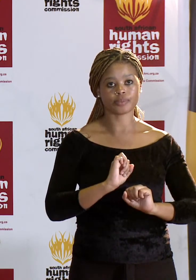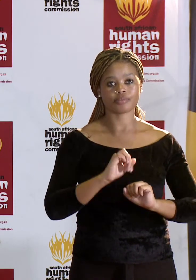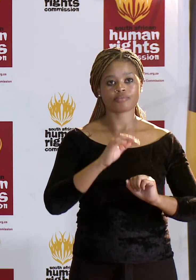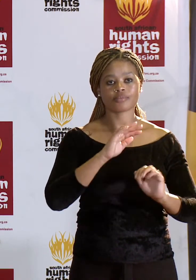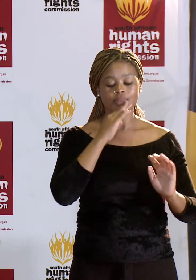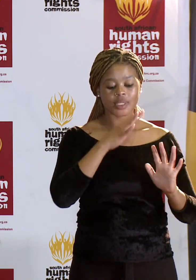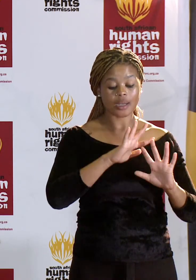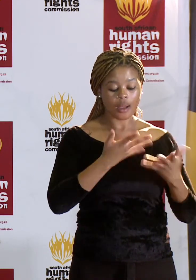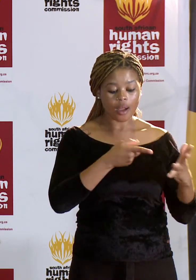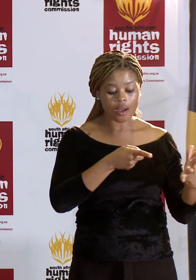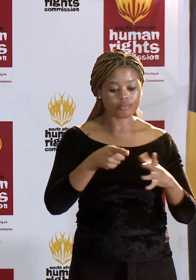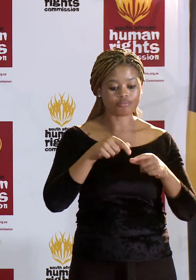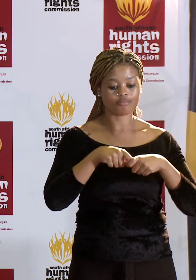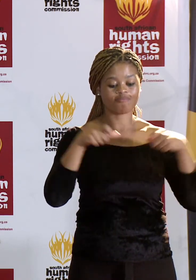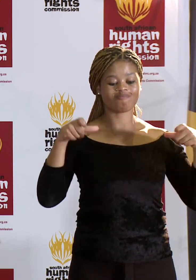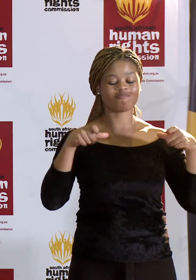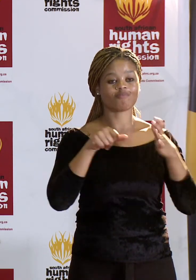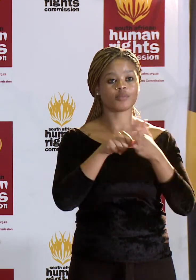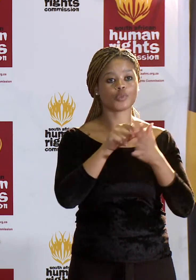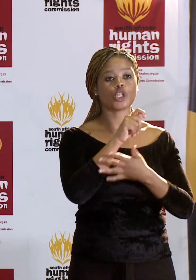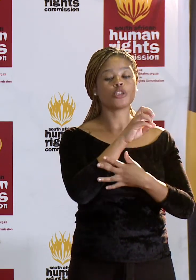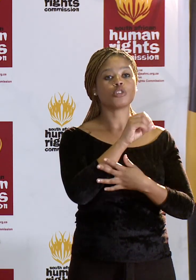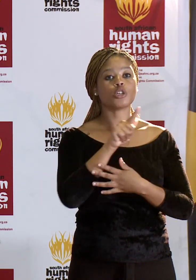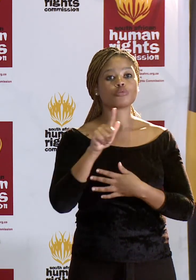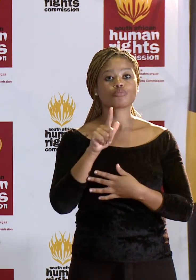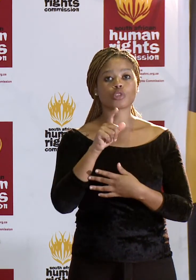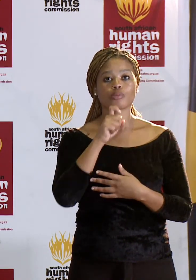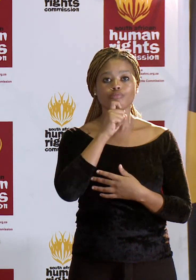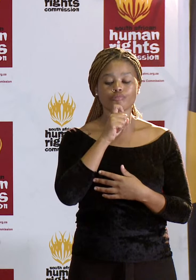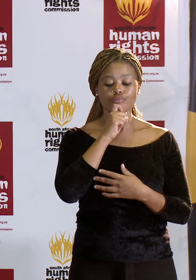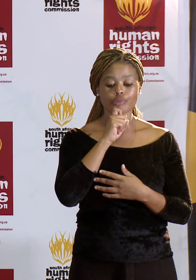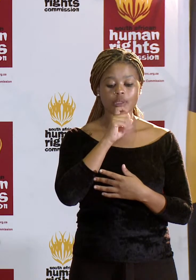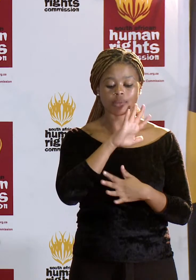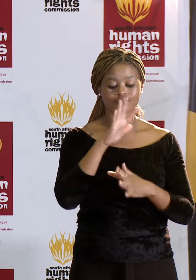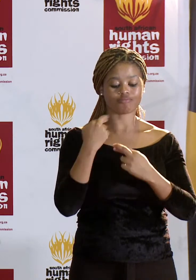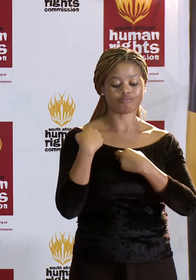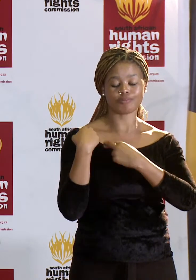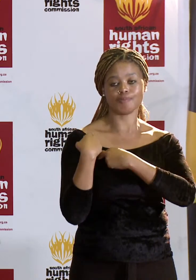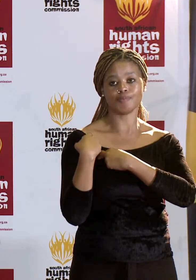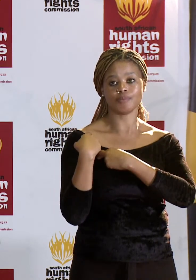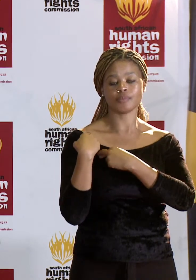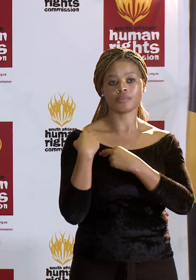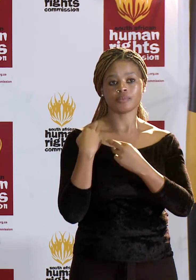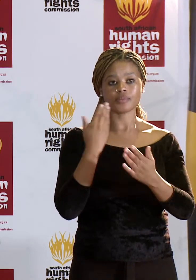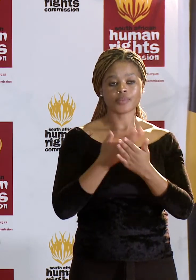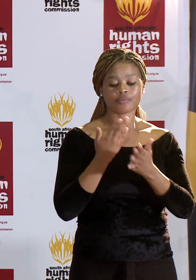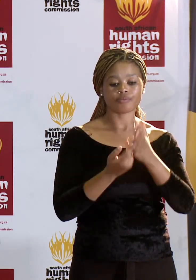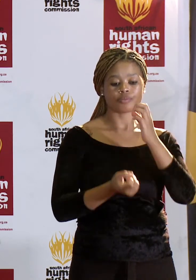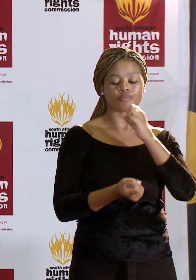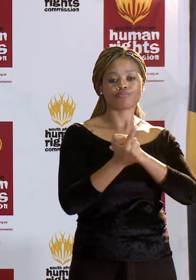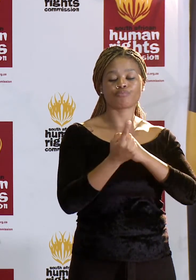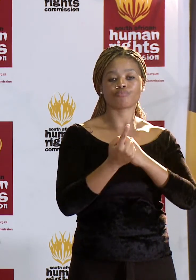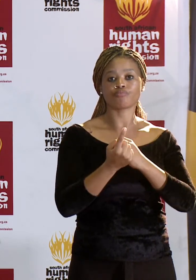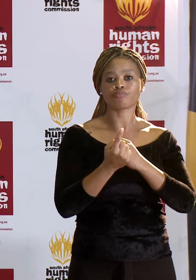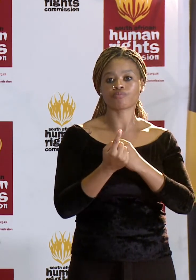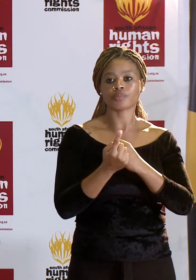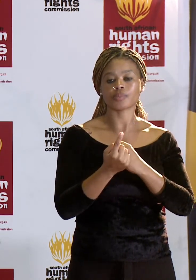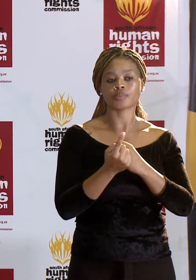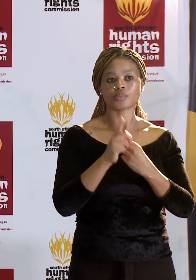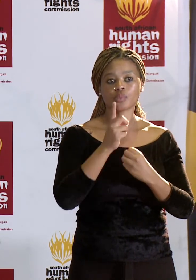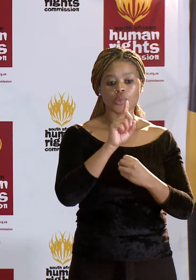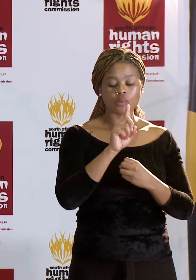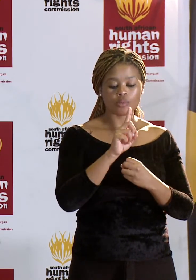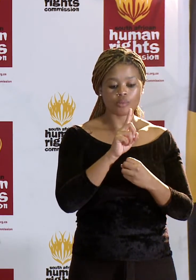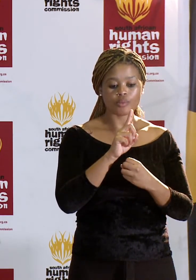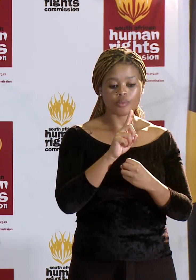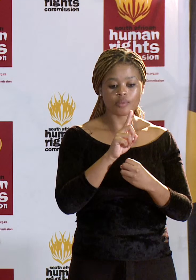That's how critical this tool is. And if it's used irresponsibly, it can result in what